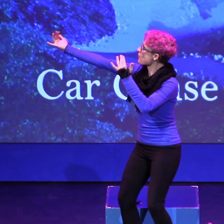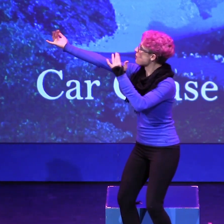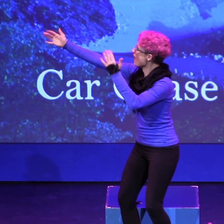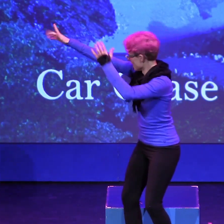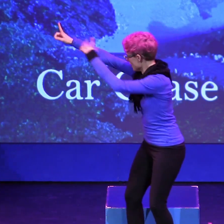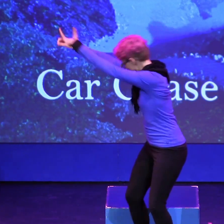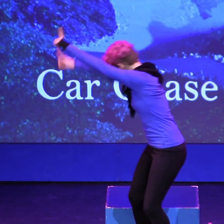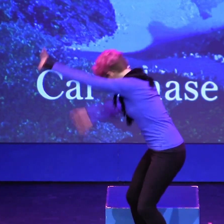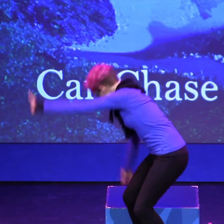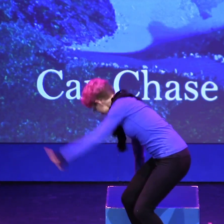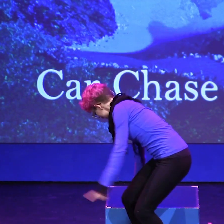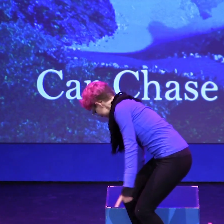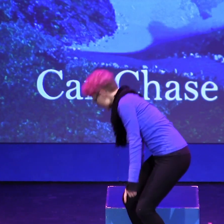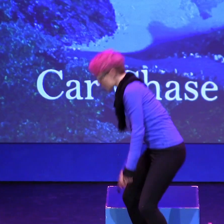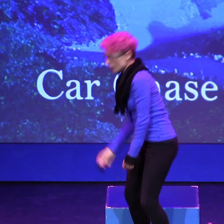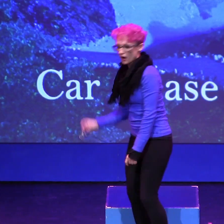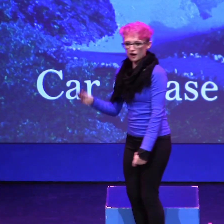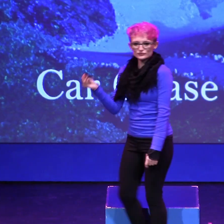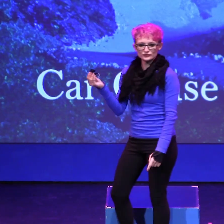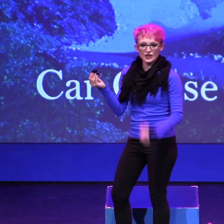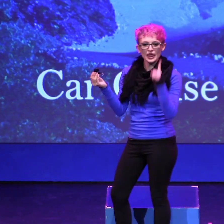Oh, hey, you, forgot this.